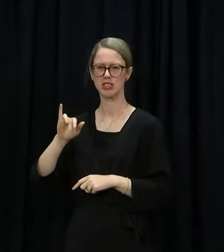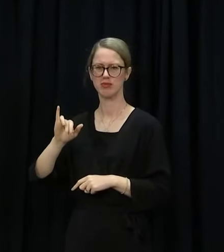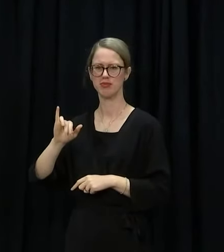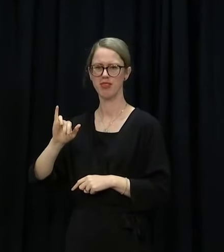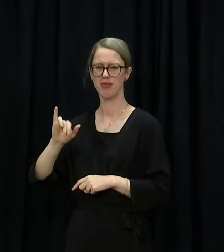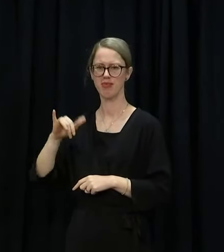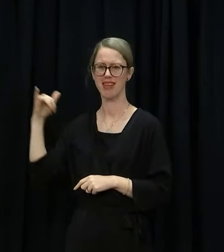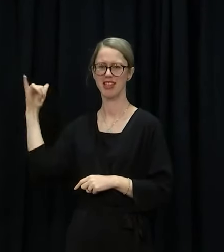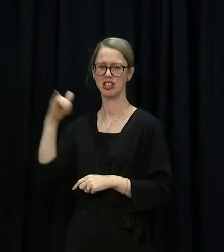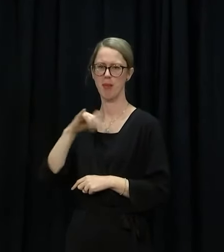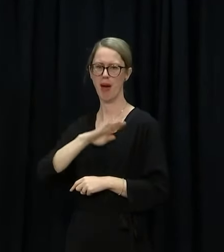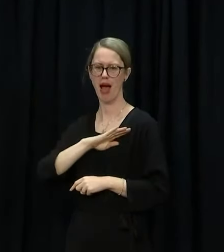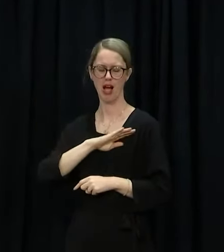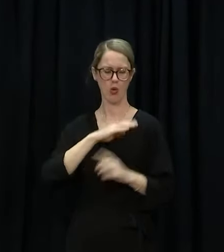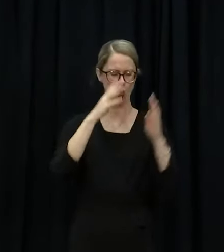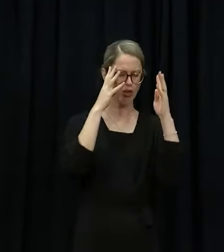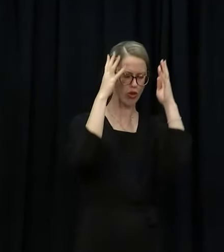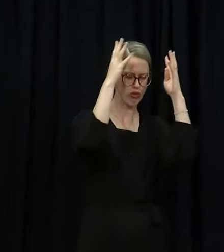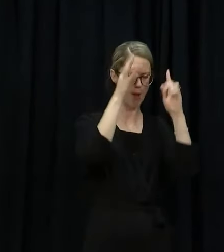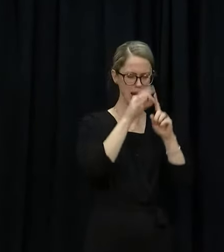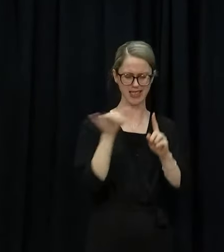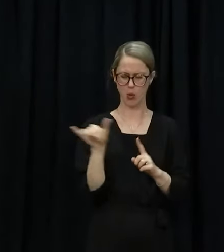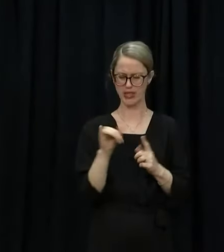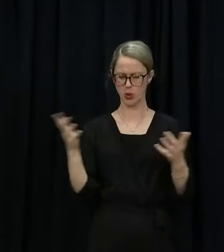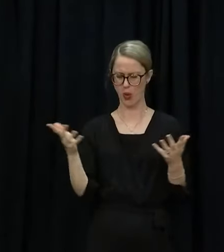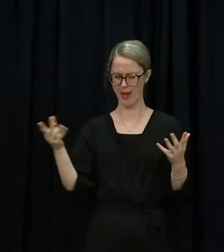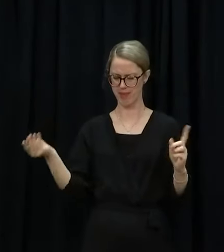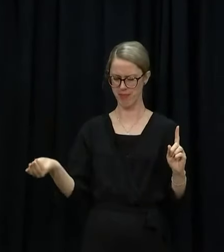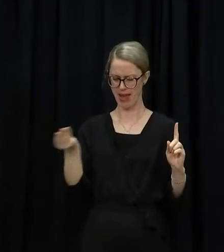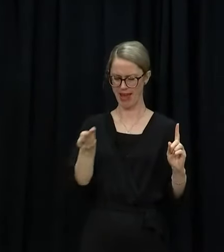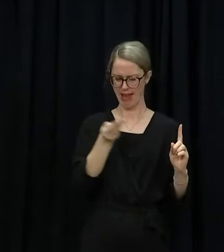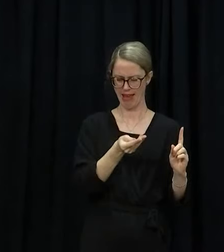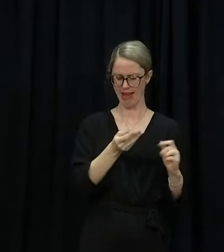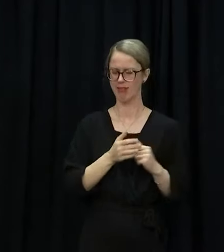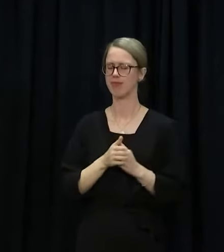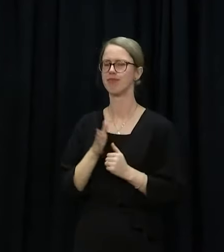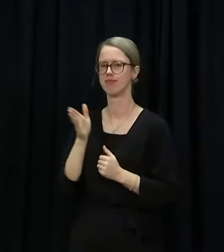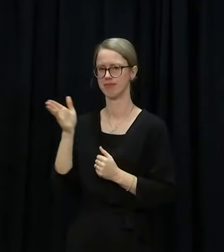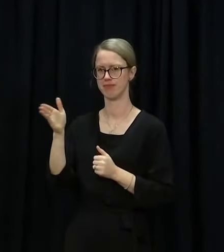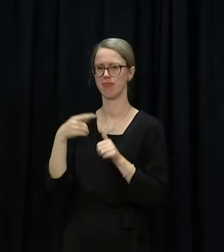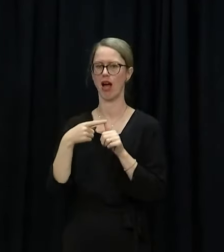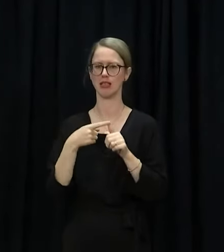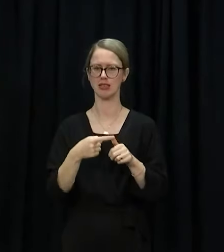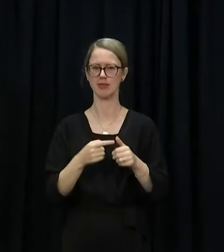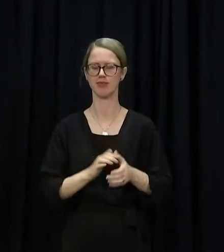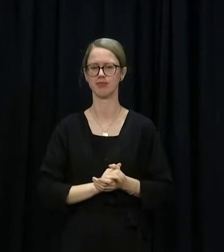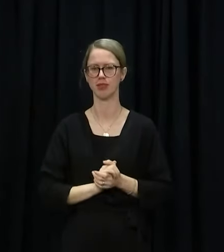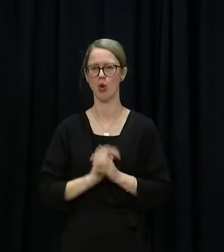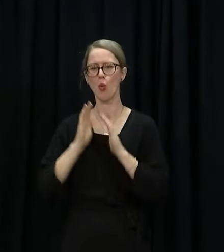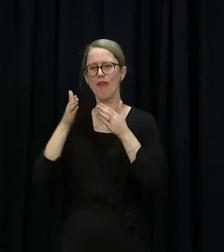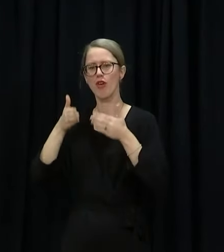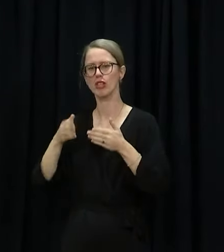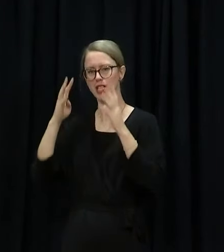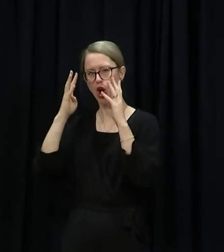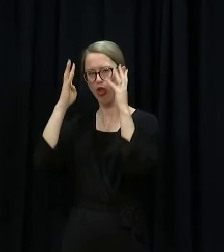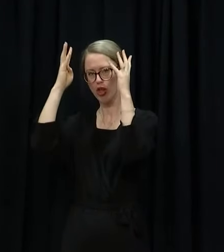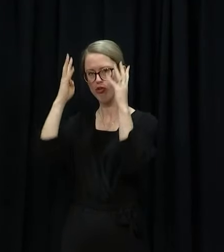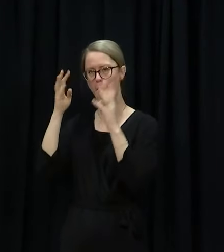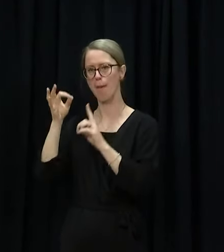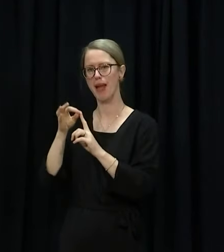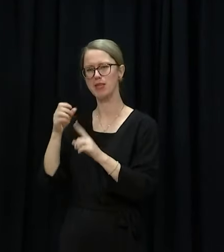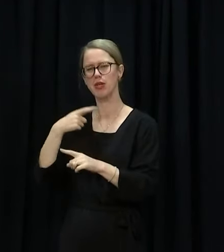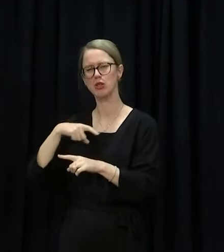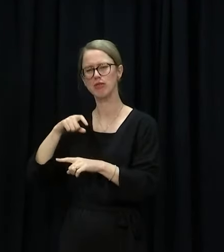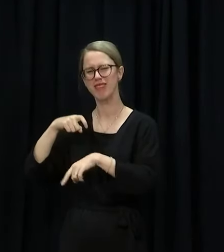and how it might have happened? I think everyone at the moment, I think, is really focusing in on the Crown Plaza just as a result